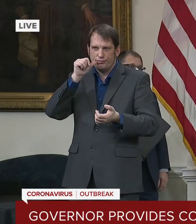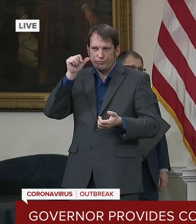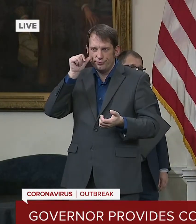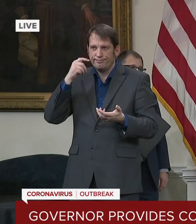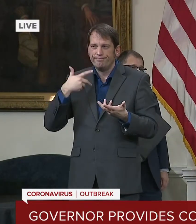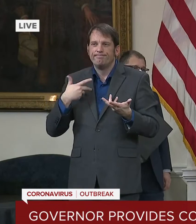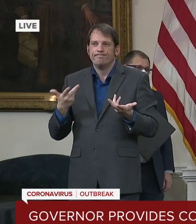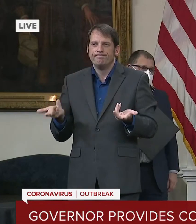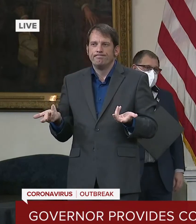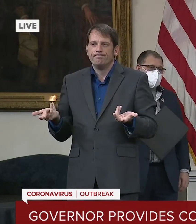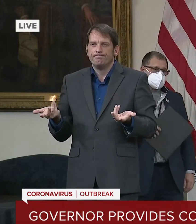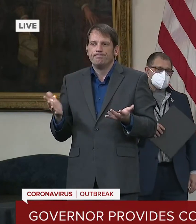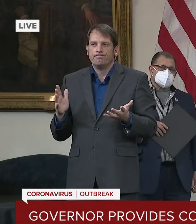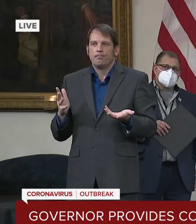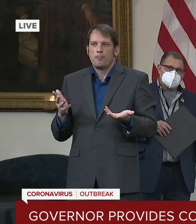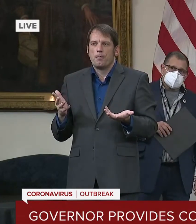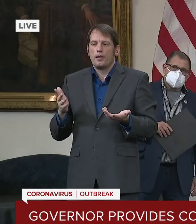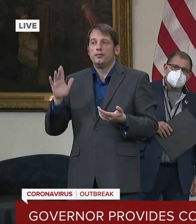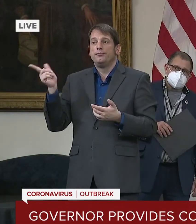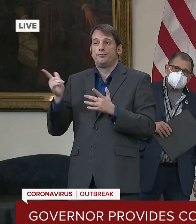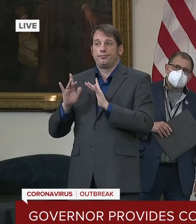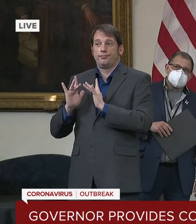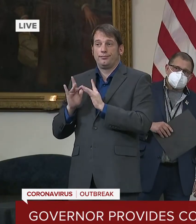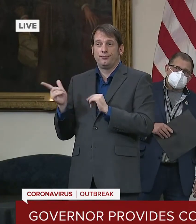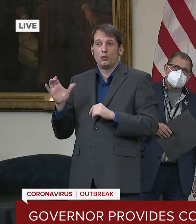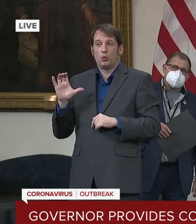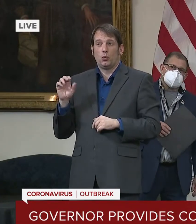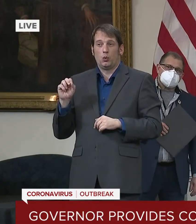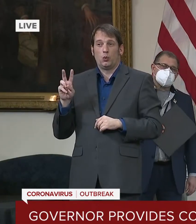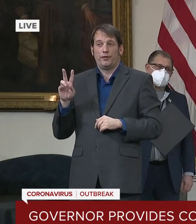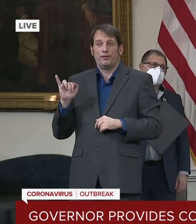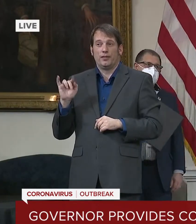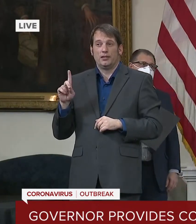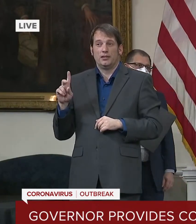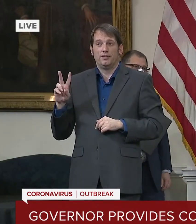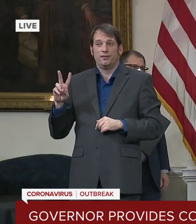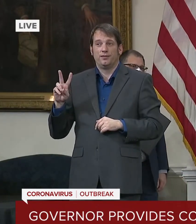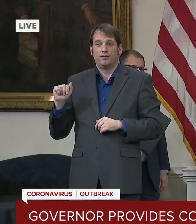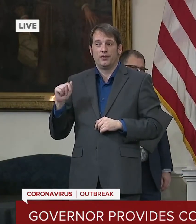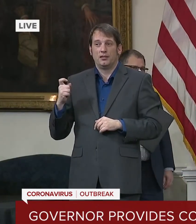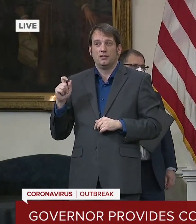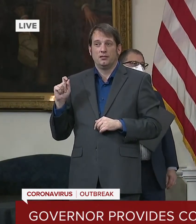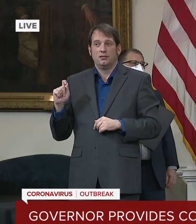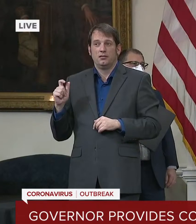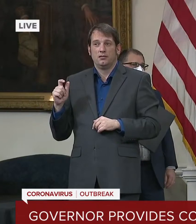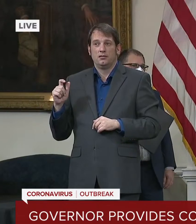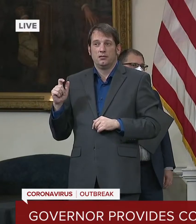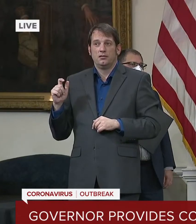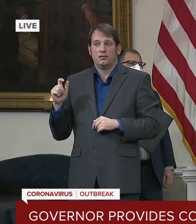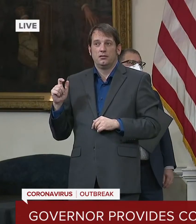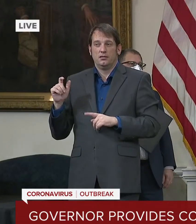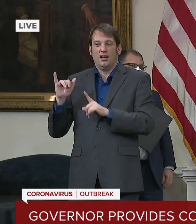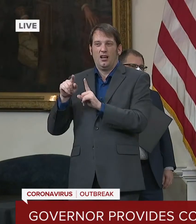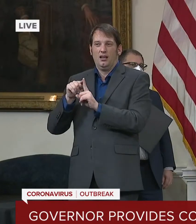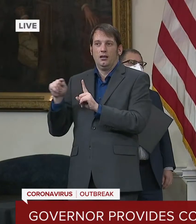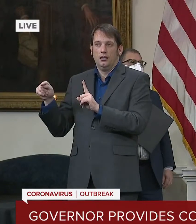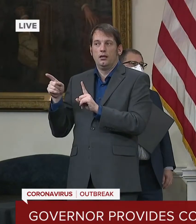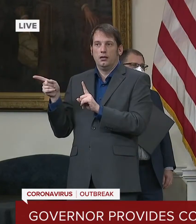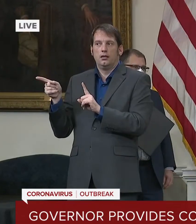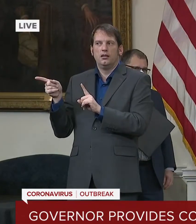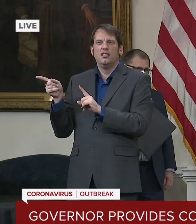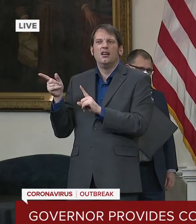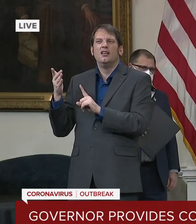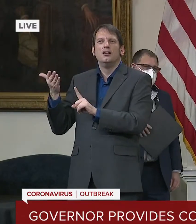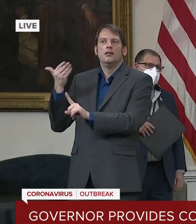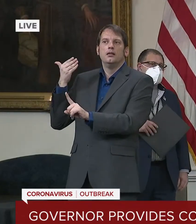website, COVIDvax, does not schedule any appointments at all. This is an old system that is